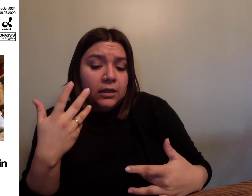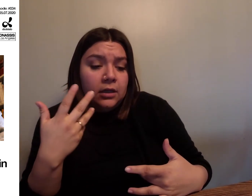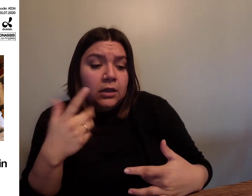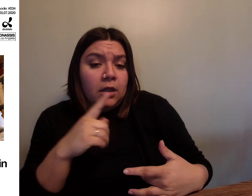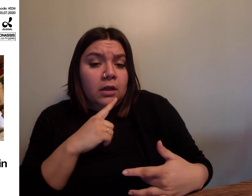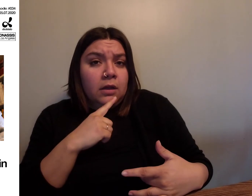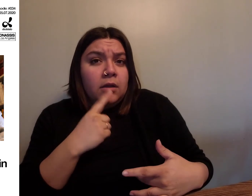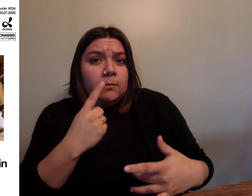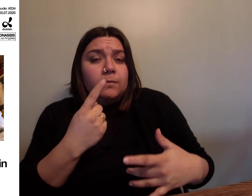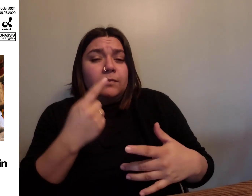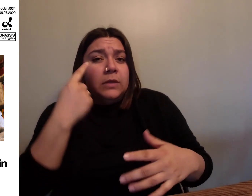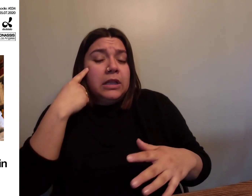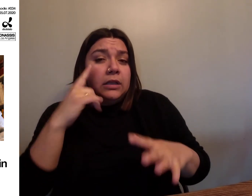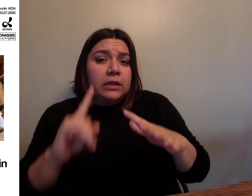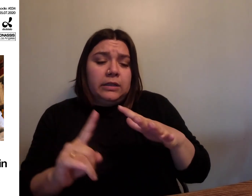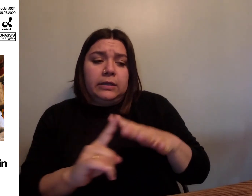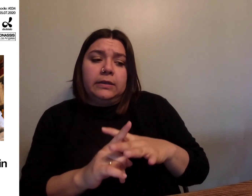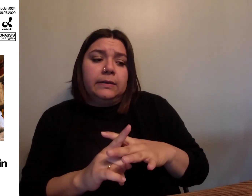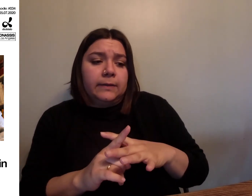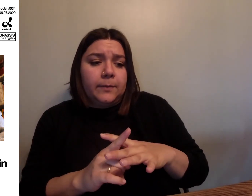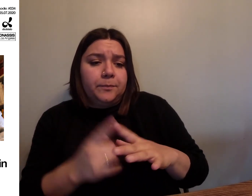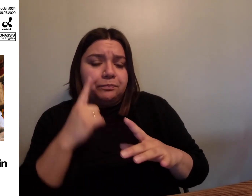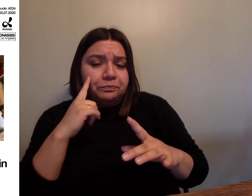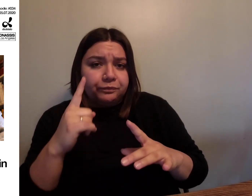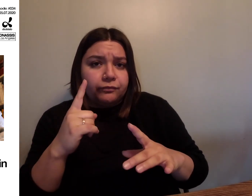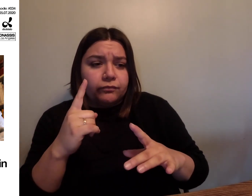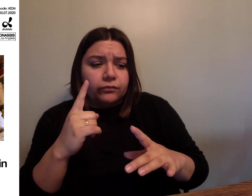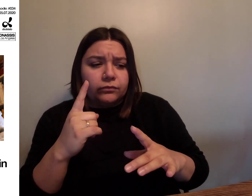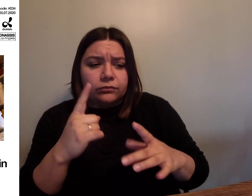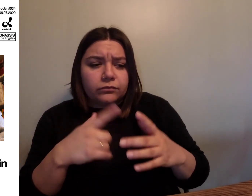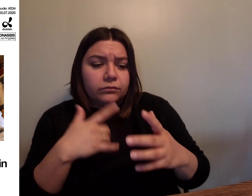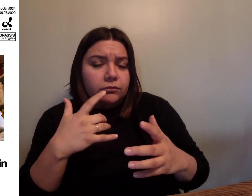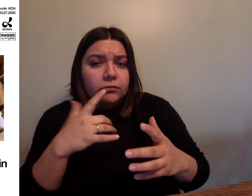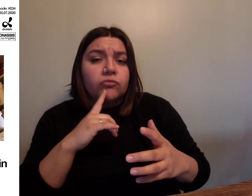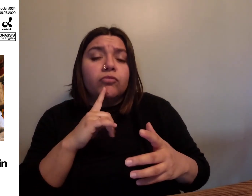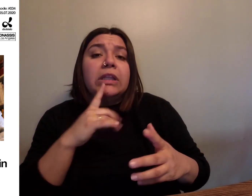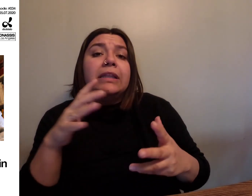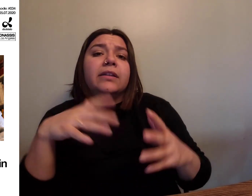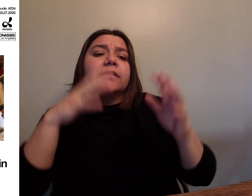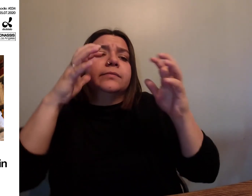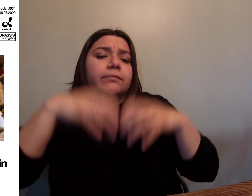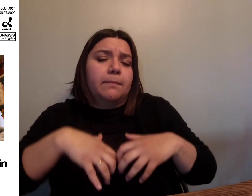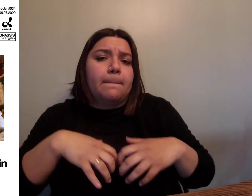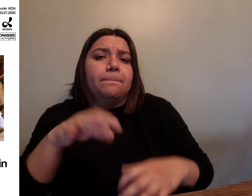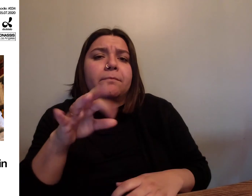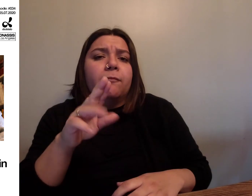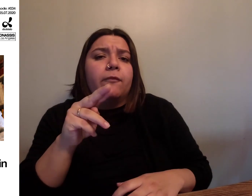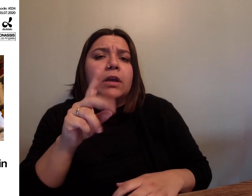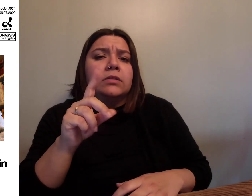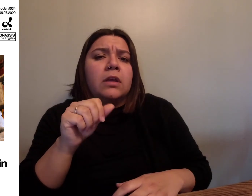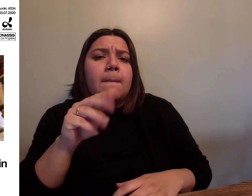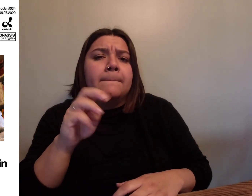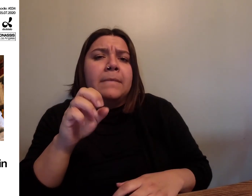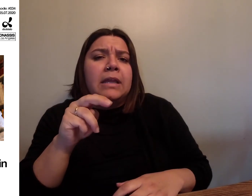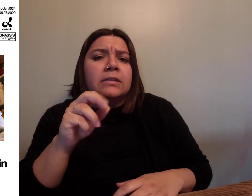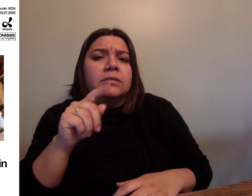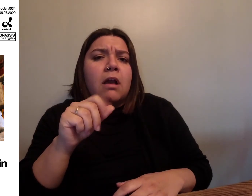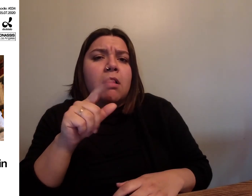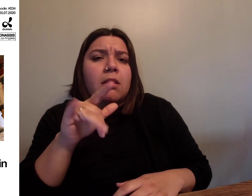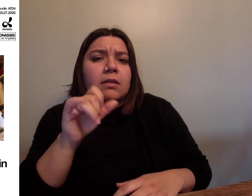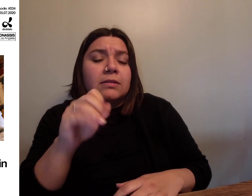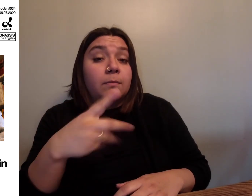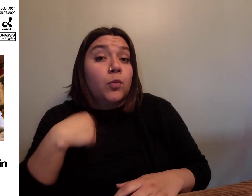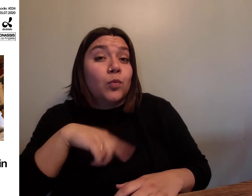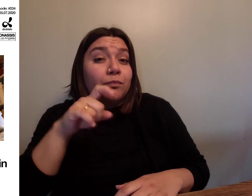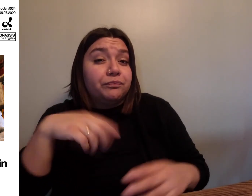has come to the fore to undo certain forms of fundamentalism. I mean, we need